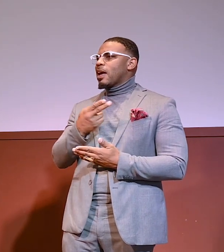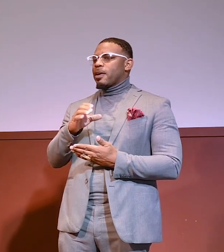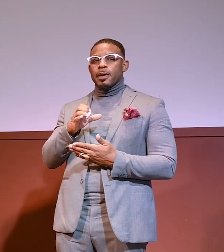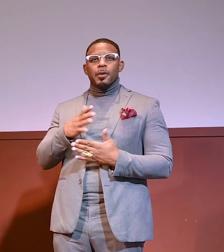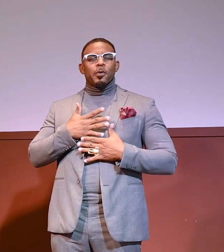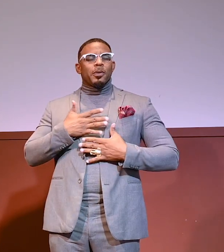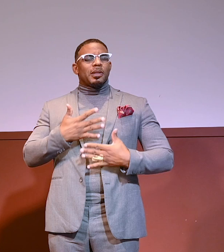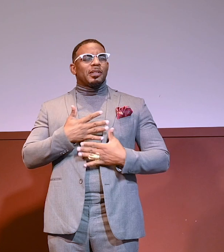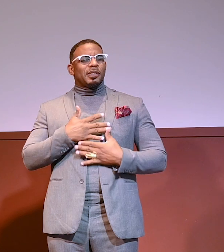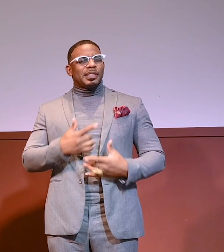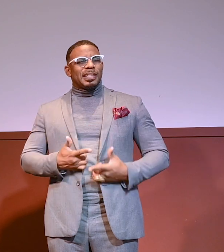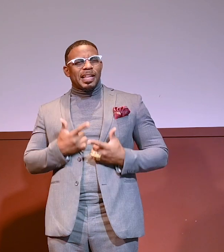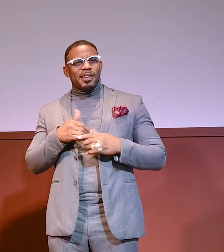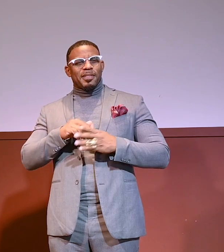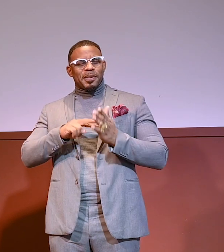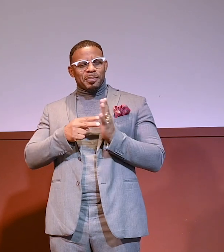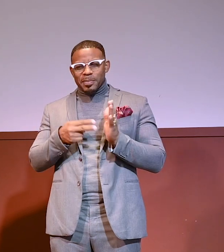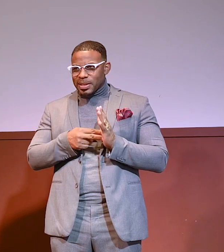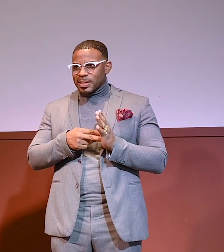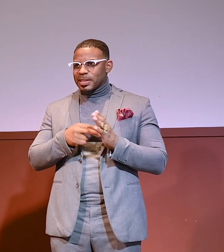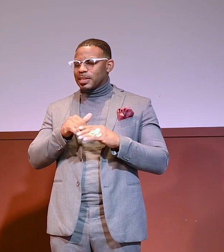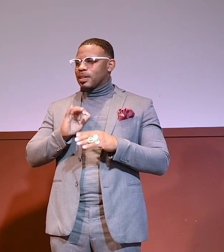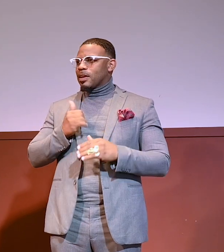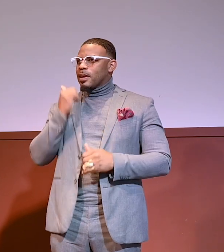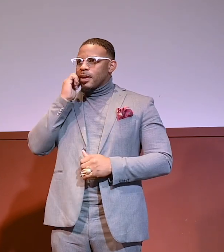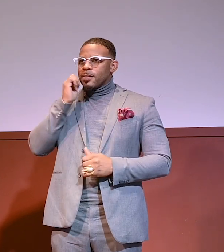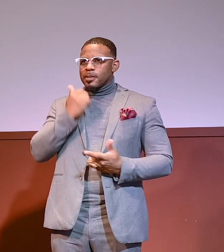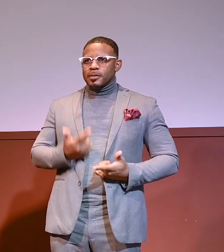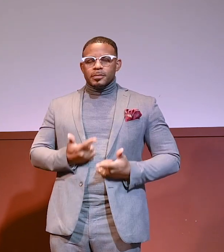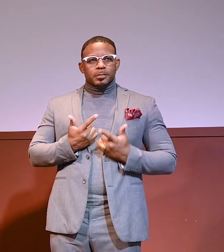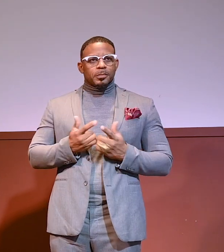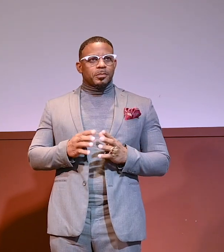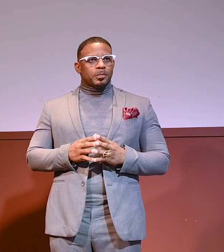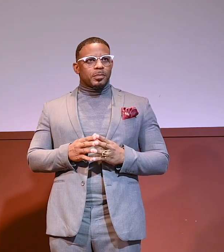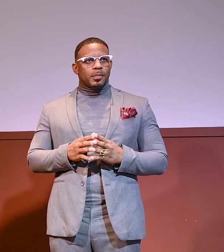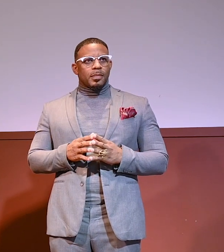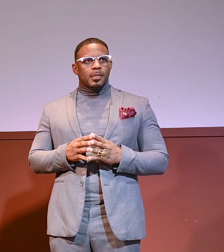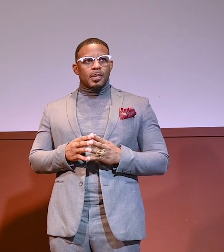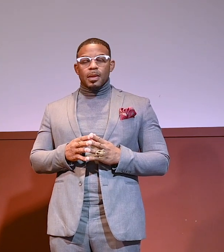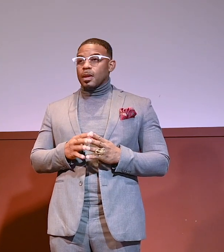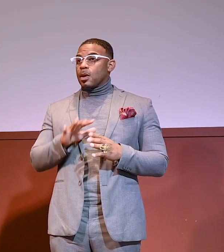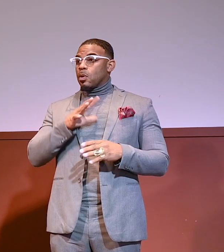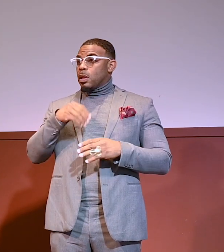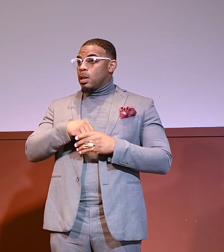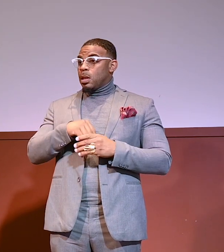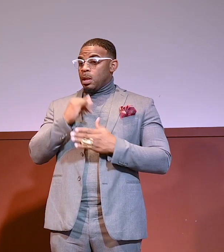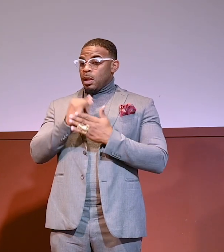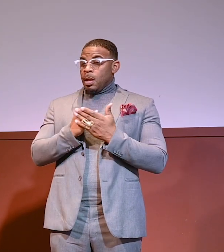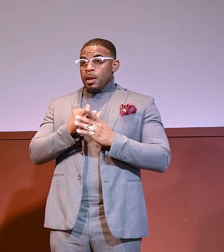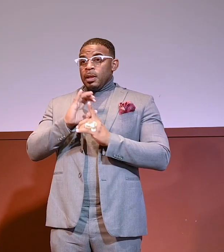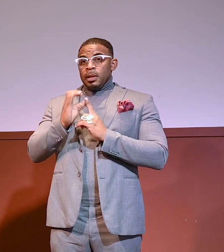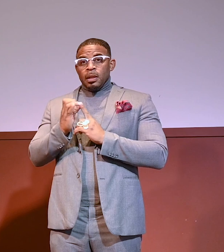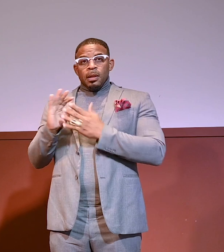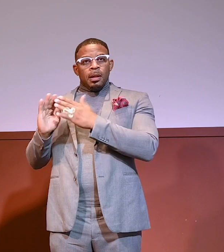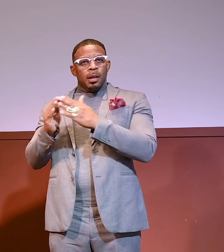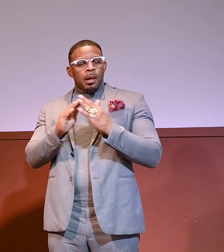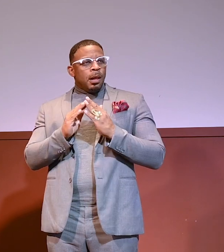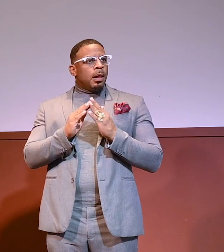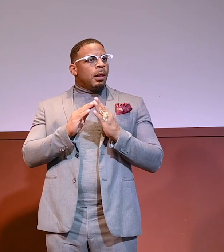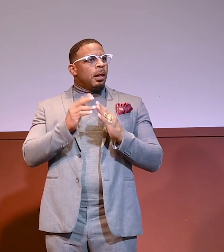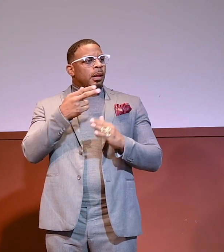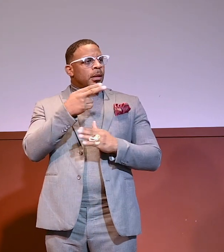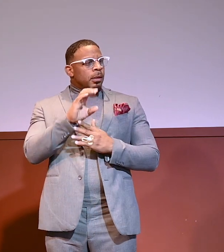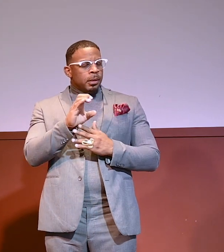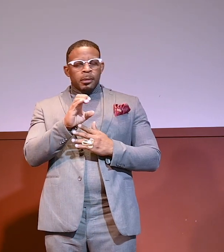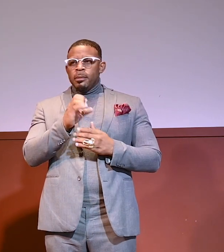breathing life and meaning into our everyday lives. Within our arts and culture community, the